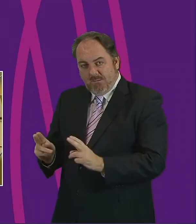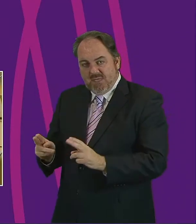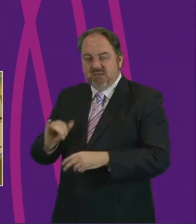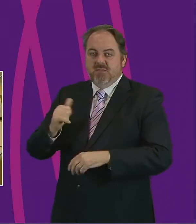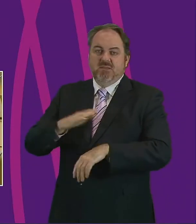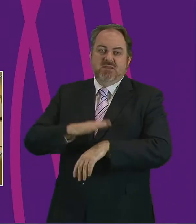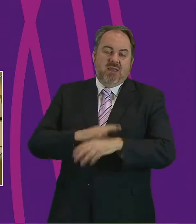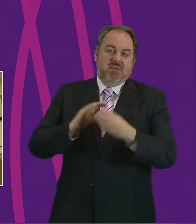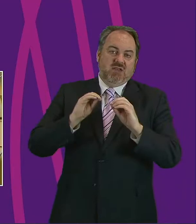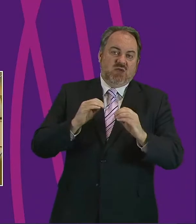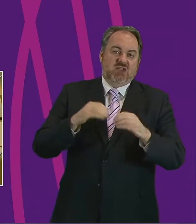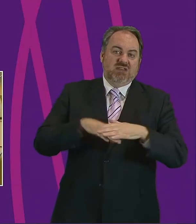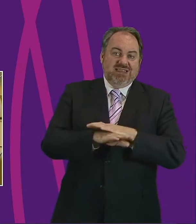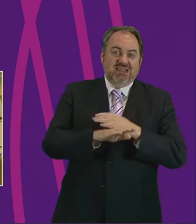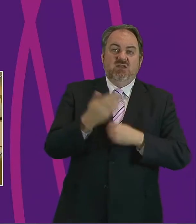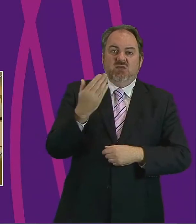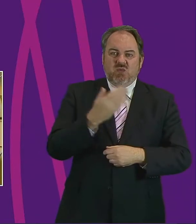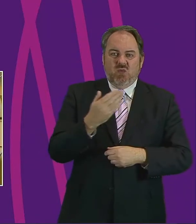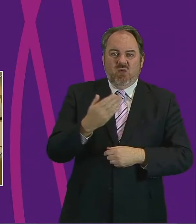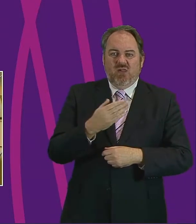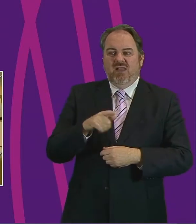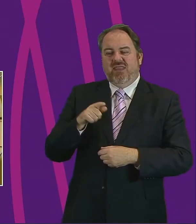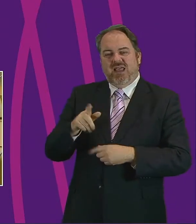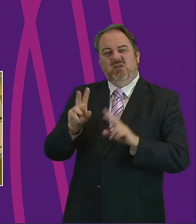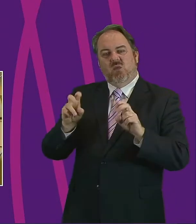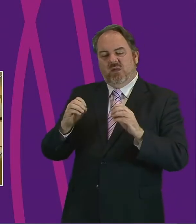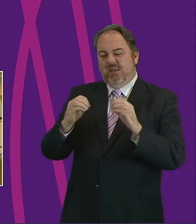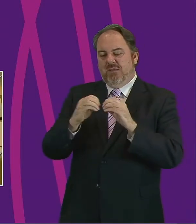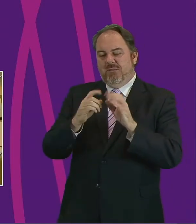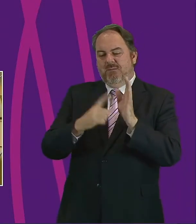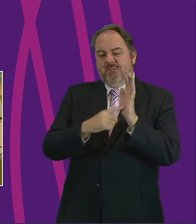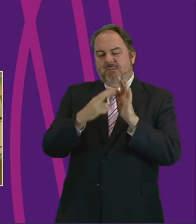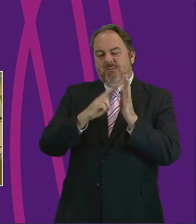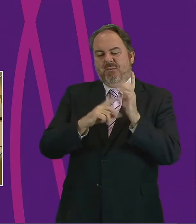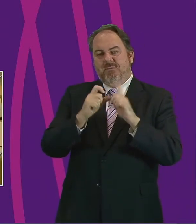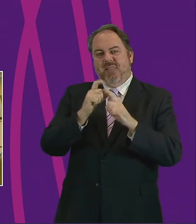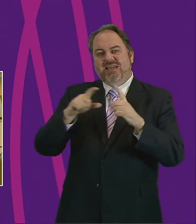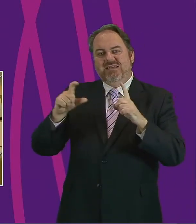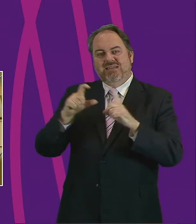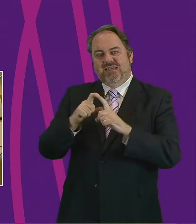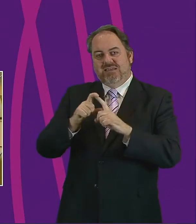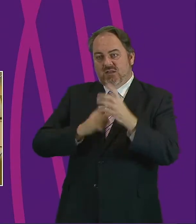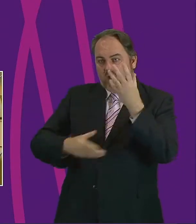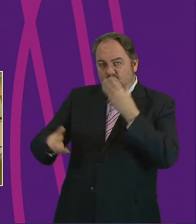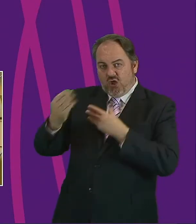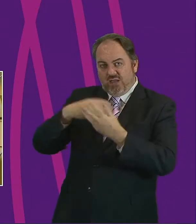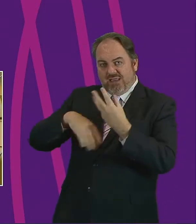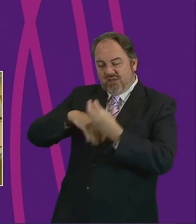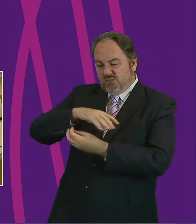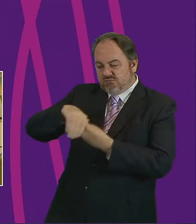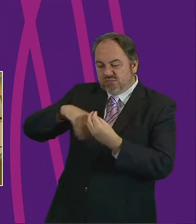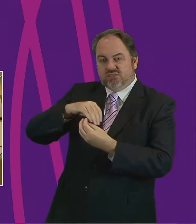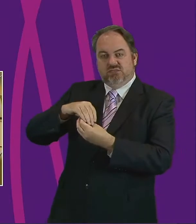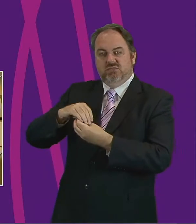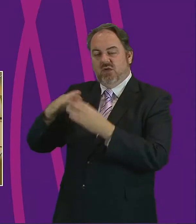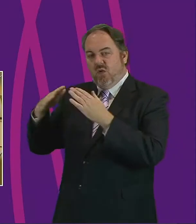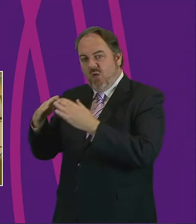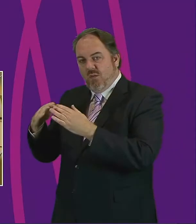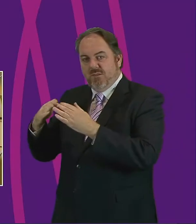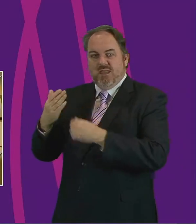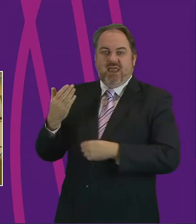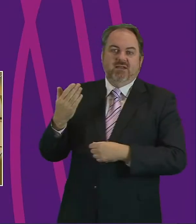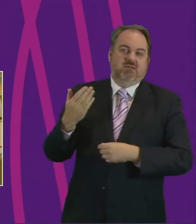doing for Wales. These are not straightforward issues. But in that first strand of if we have to have a